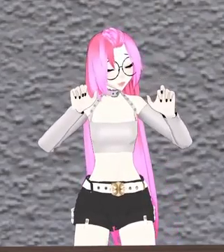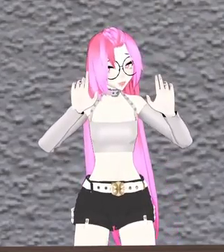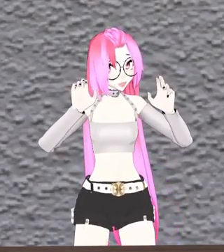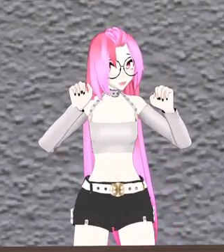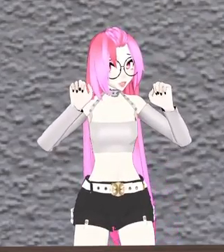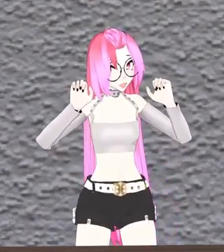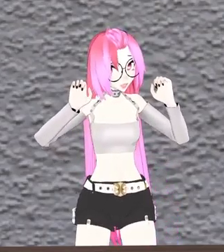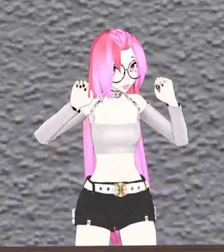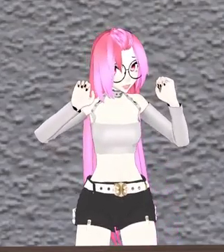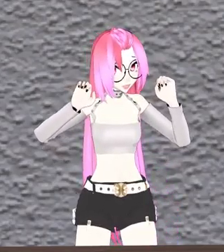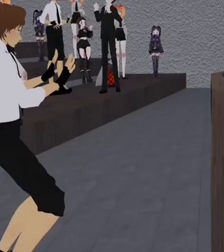what's up?